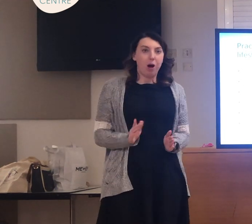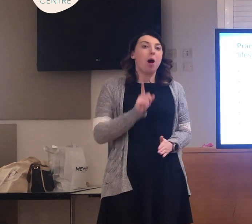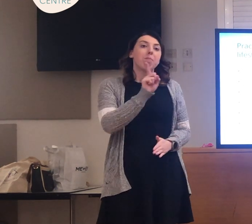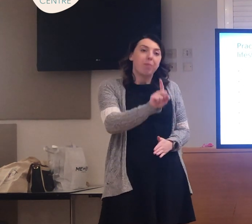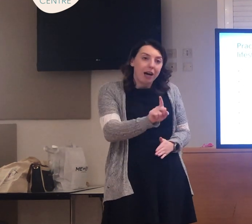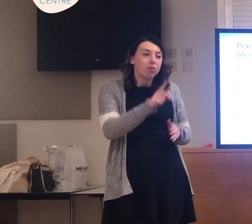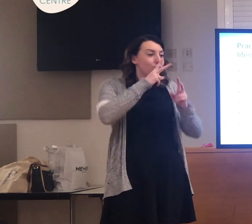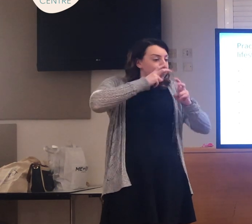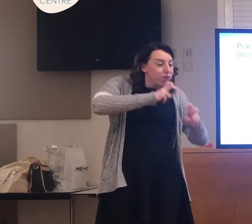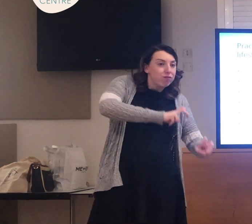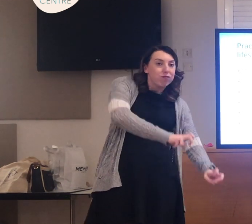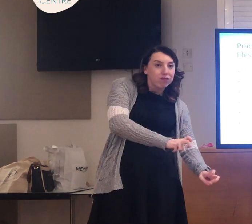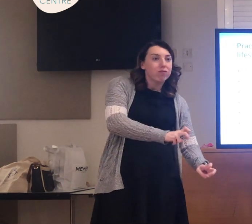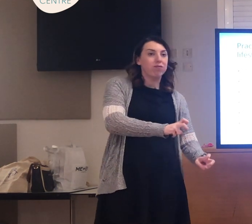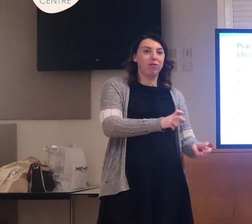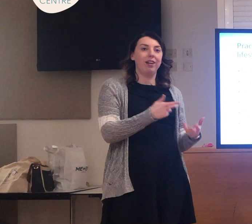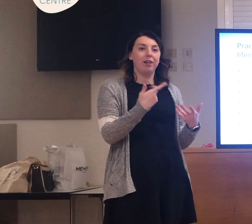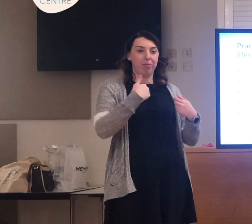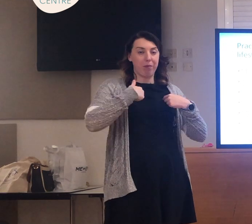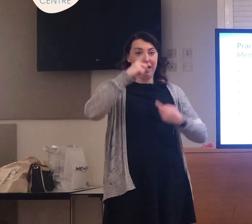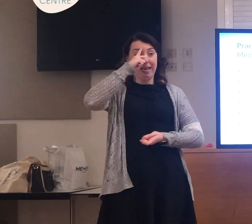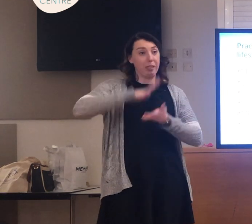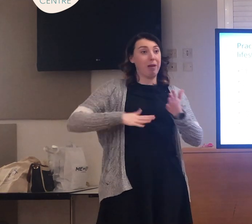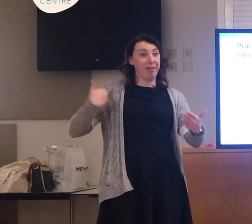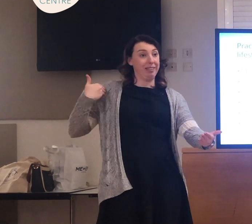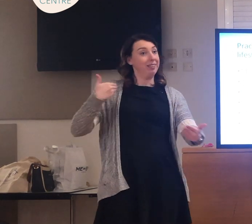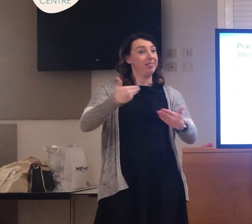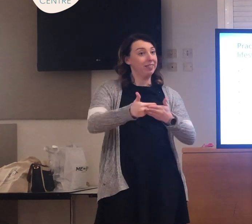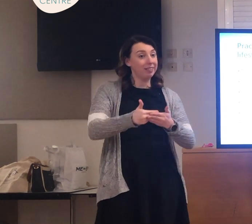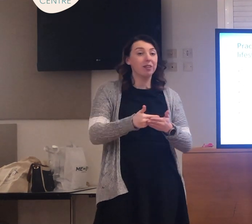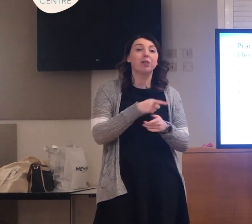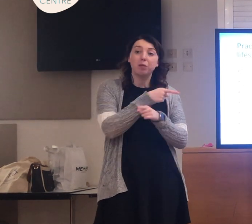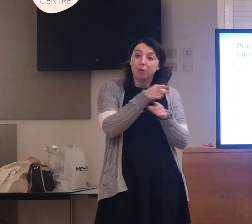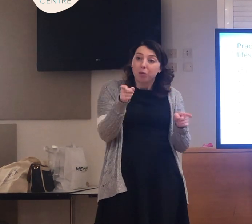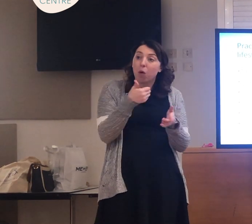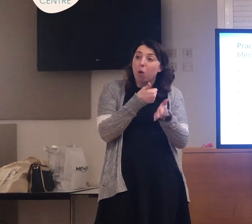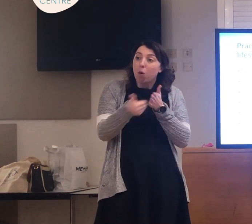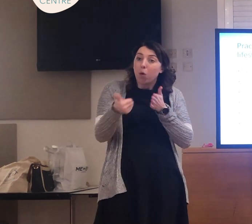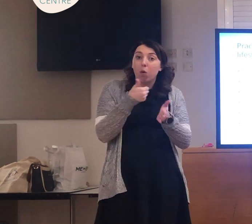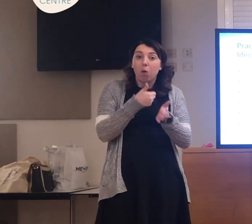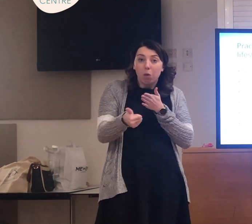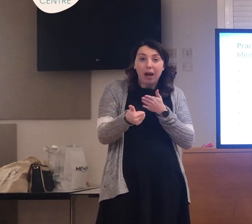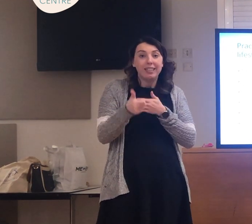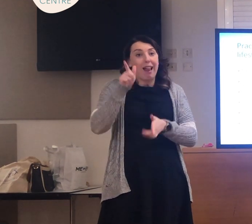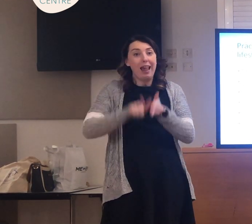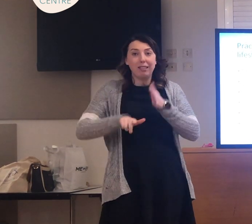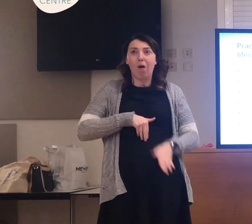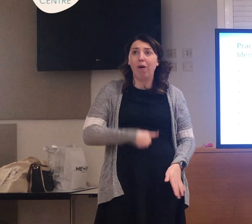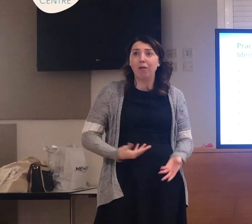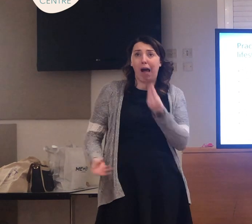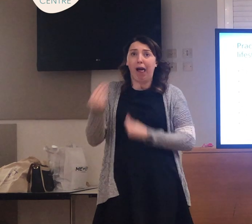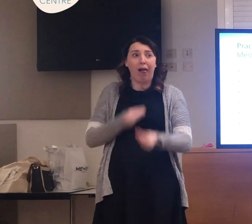clinical trials and from all of my experience that you will always make up for that later on.